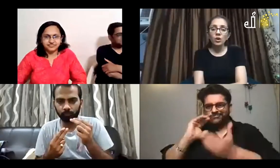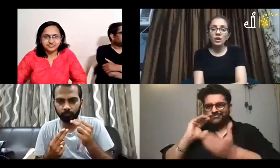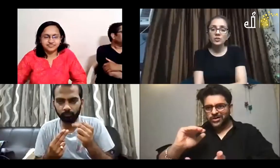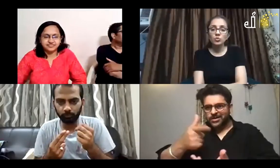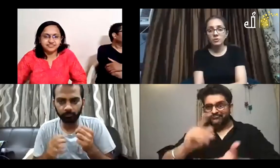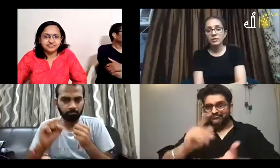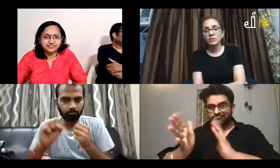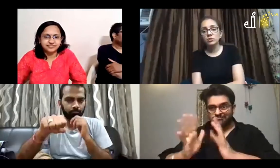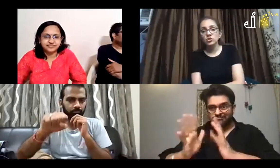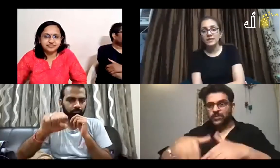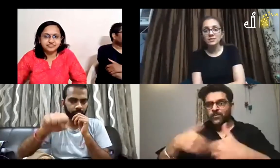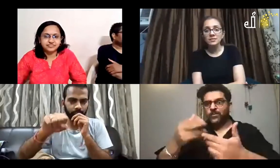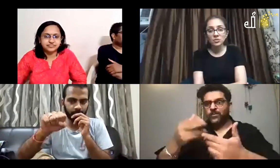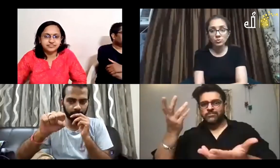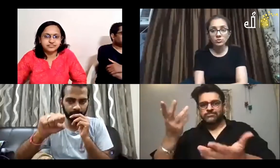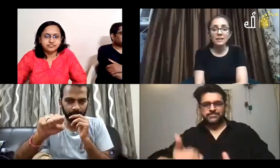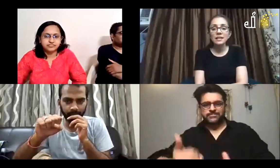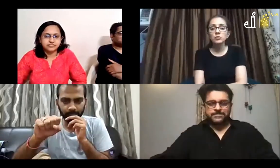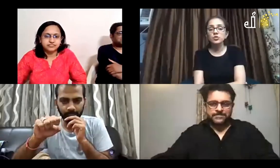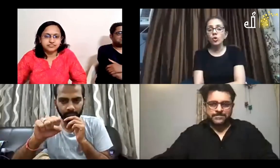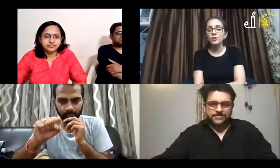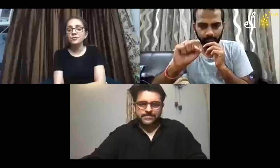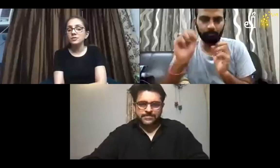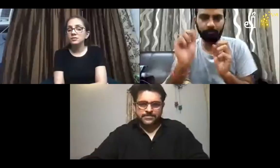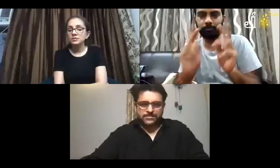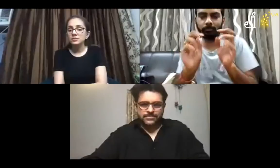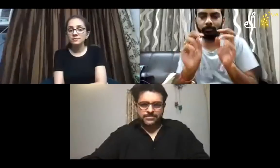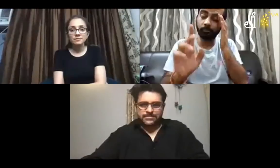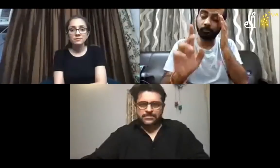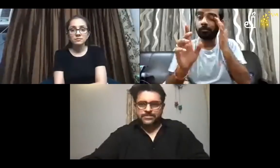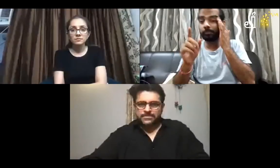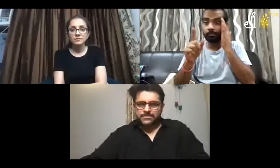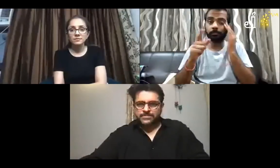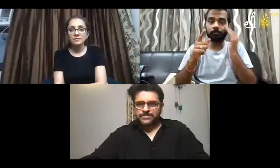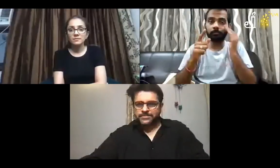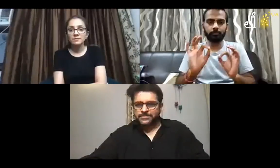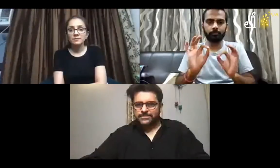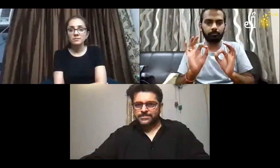how you communicate with your child through sign language or